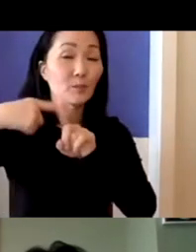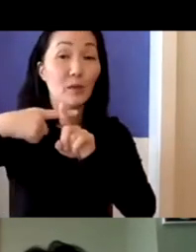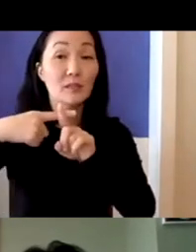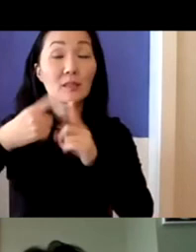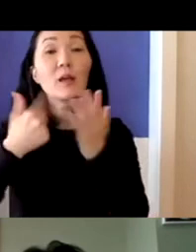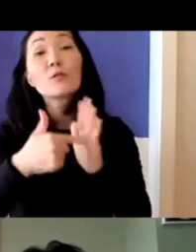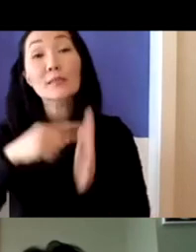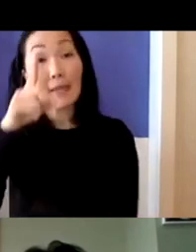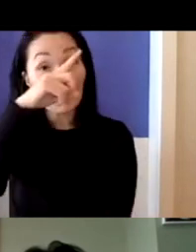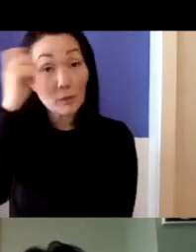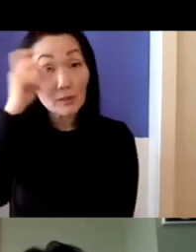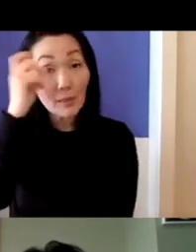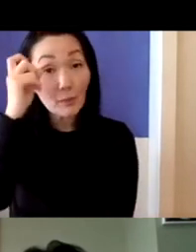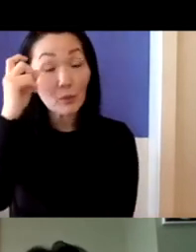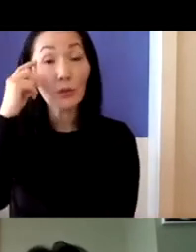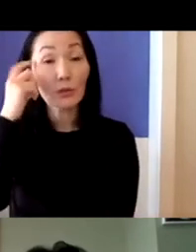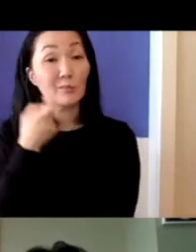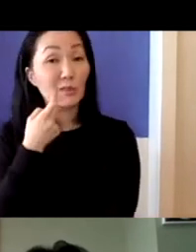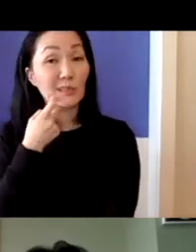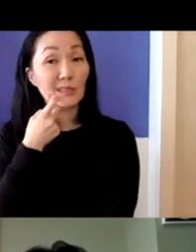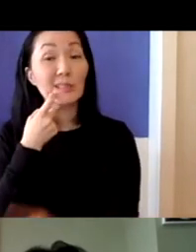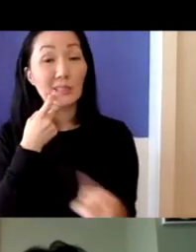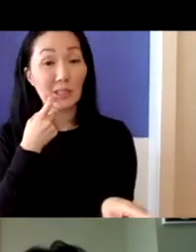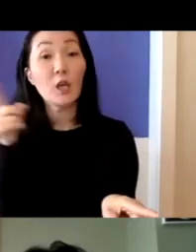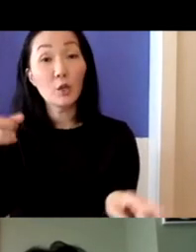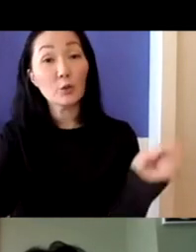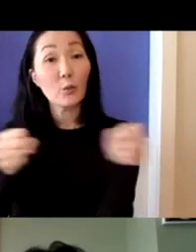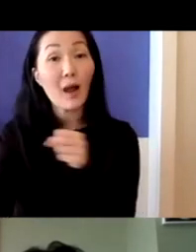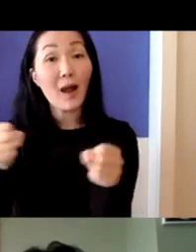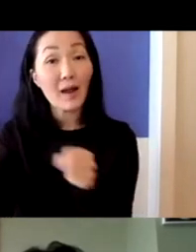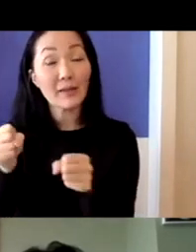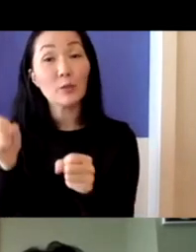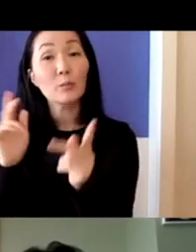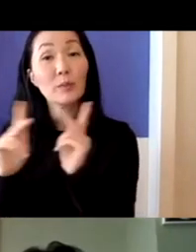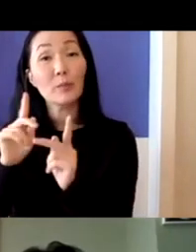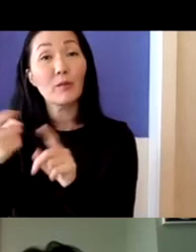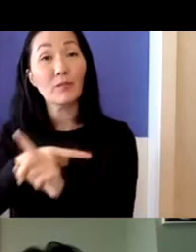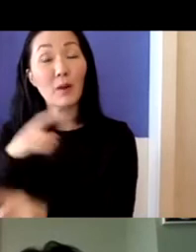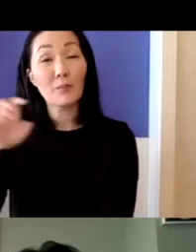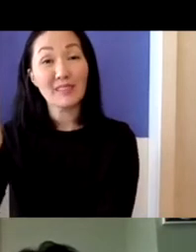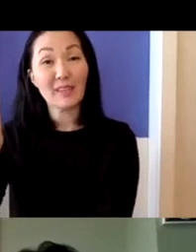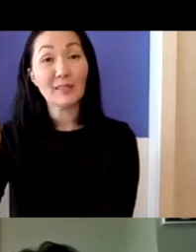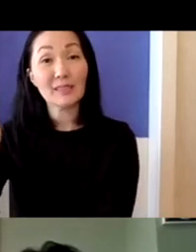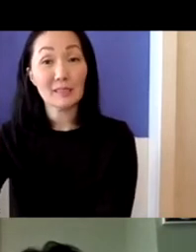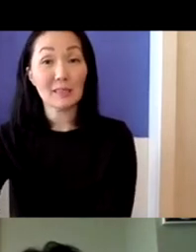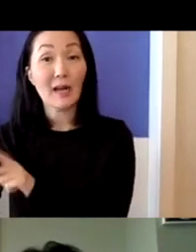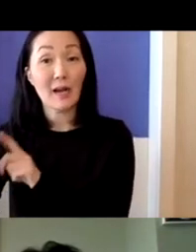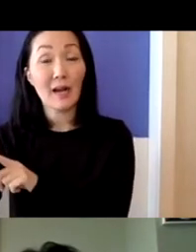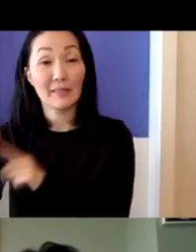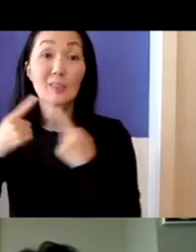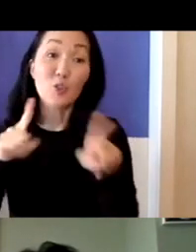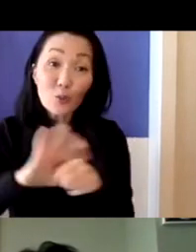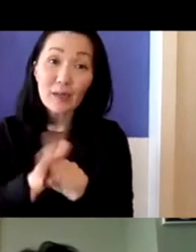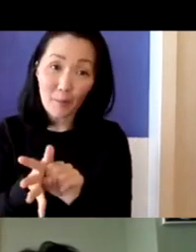hired people that we employ at Eastside Works for the Perch Stewardship Program, which was great in the middle of a pandemic. And I